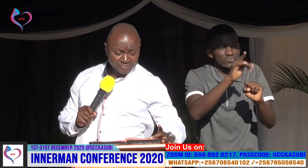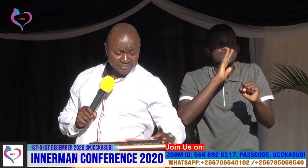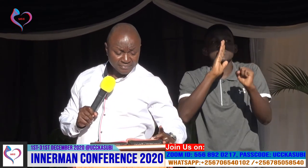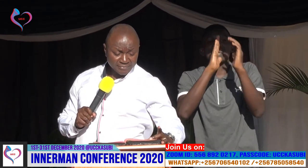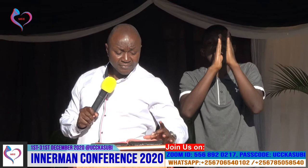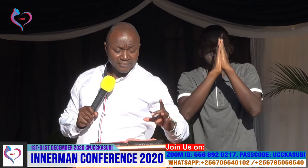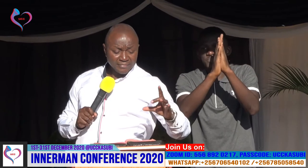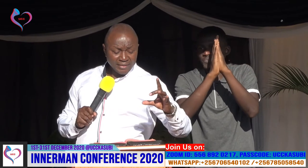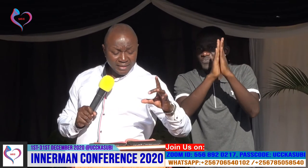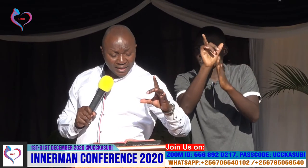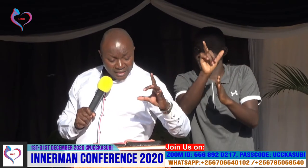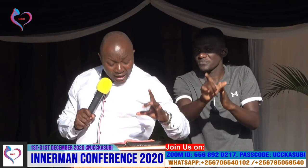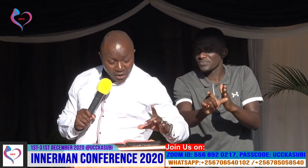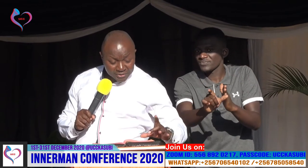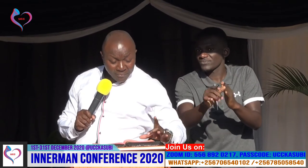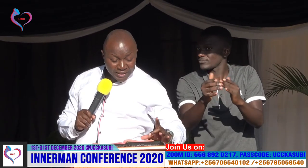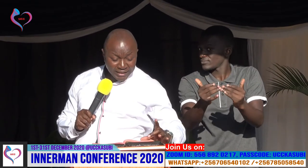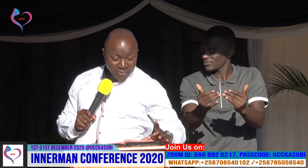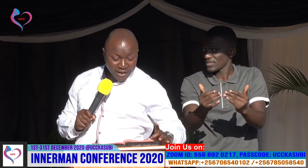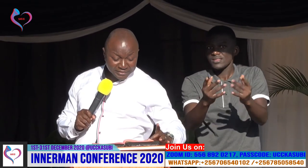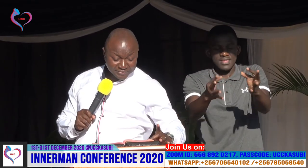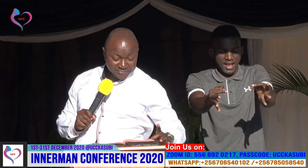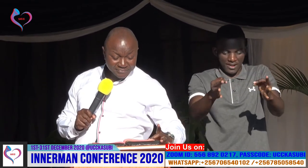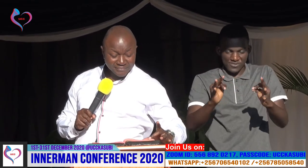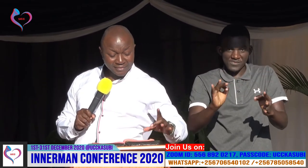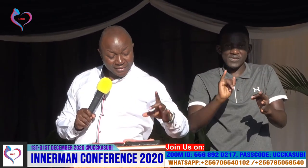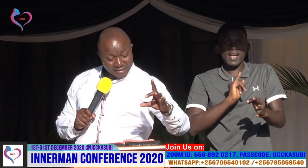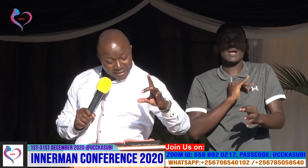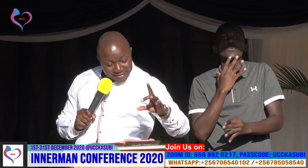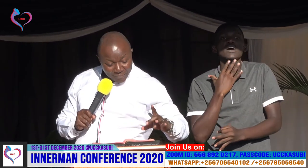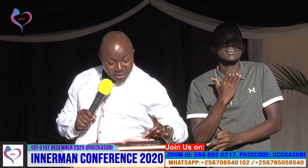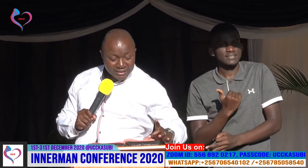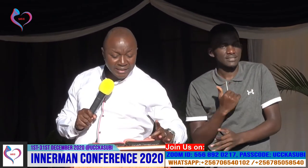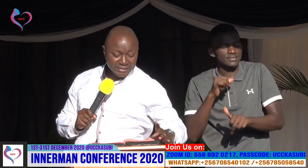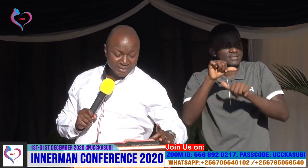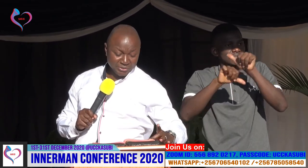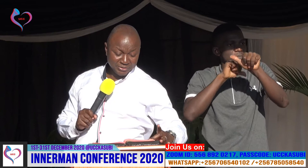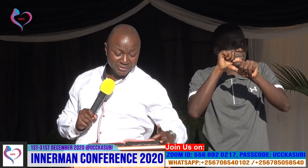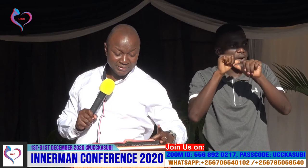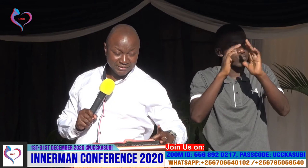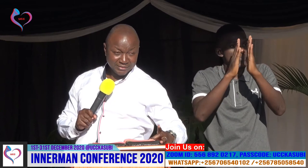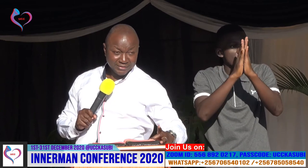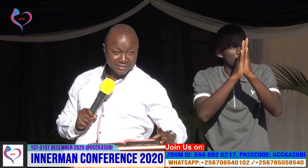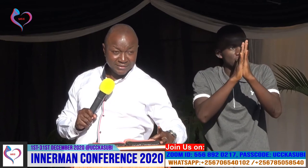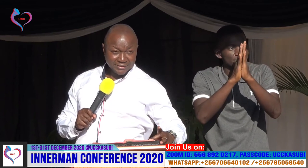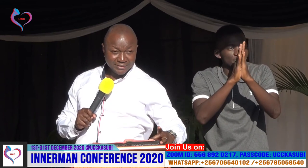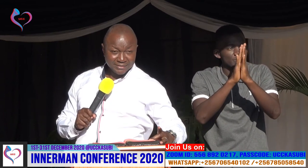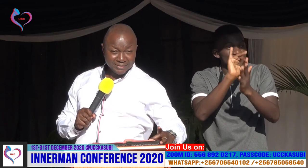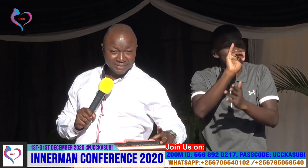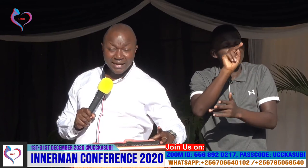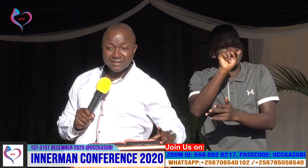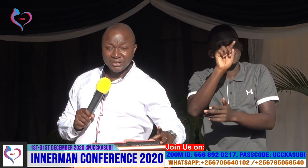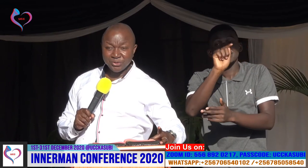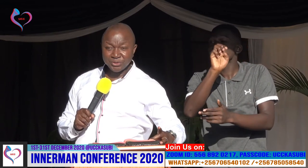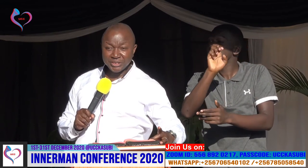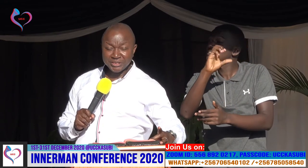kugamba na kutonda okubele omwega ilizi. The accountability I want. Embaliza jenja gala. Is about intercession. Yeye, kwata gana kukwega